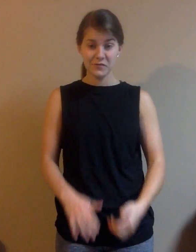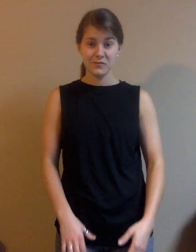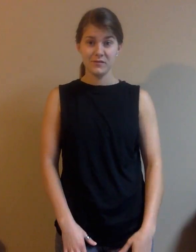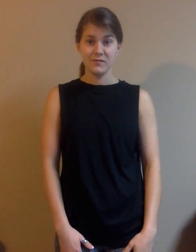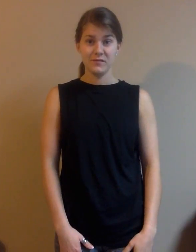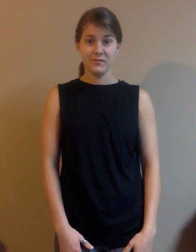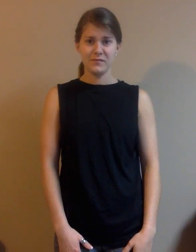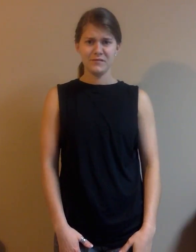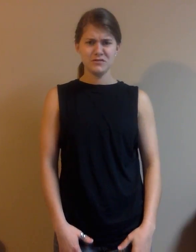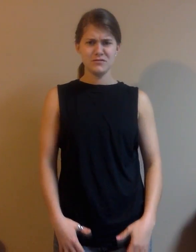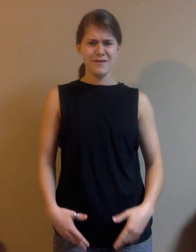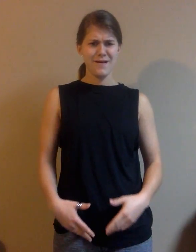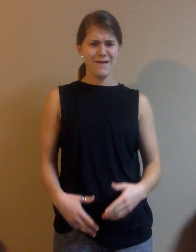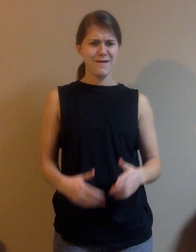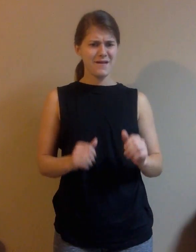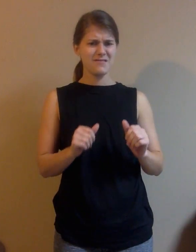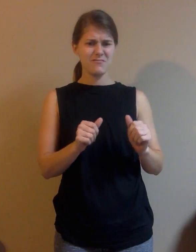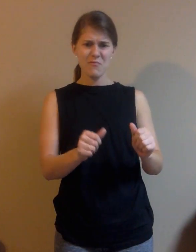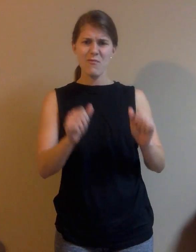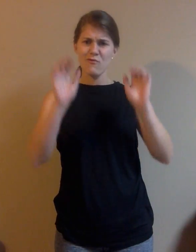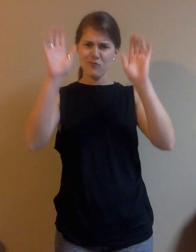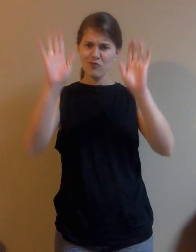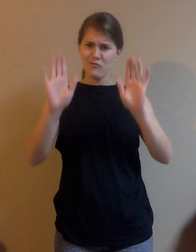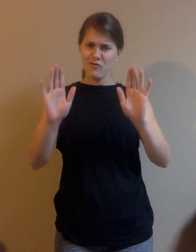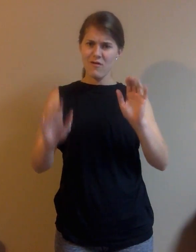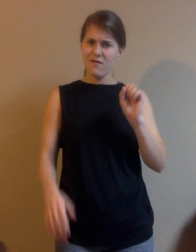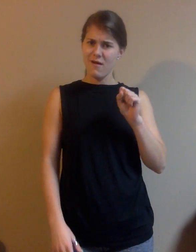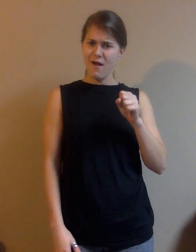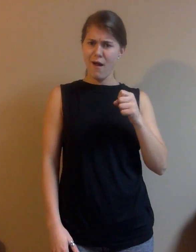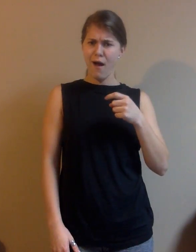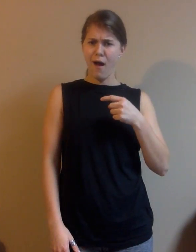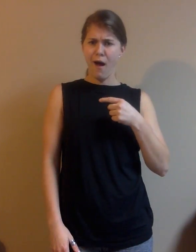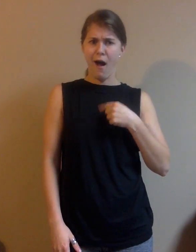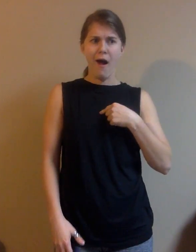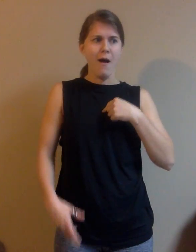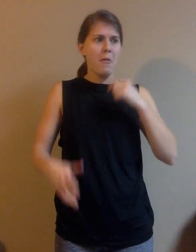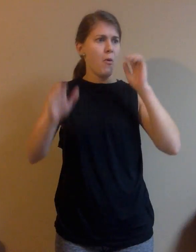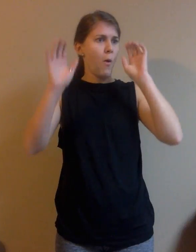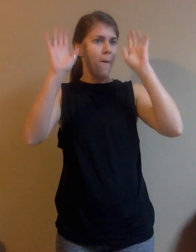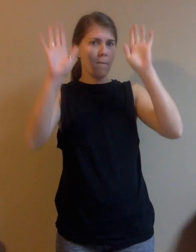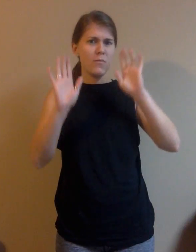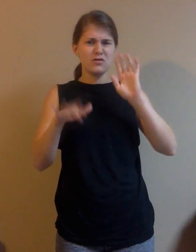It's been great, hasn't it? I've been blown away by the whole thing. In fact, I'm leaving.